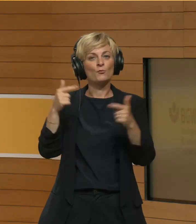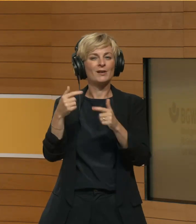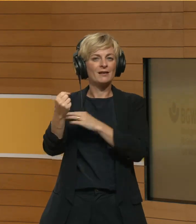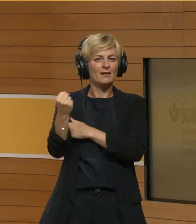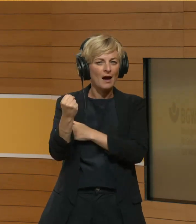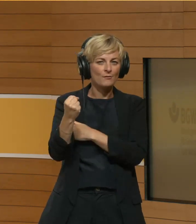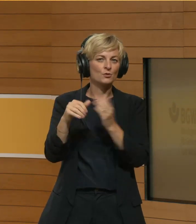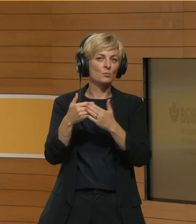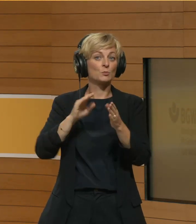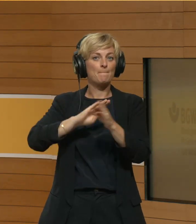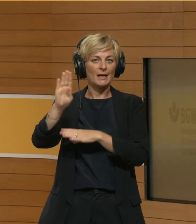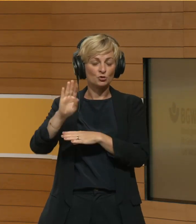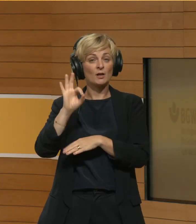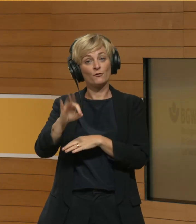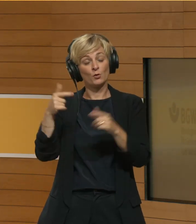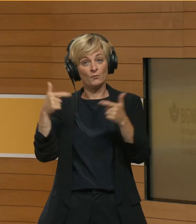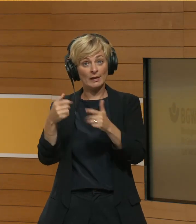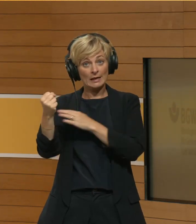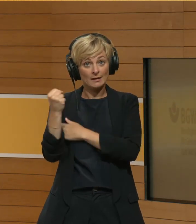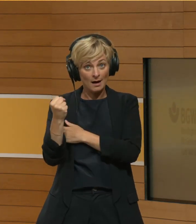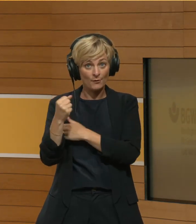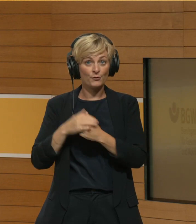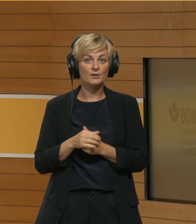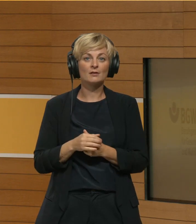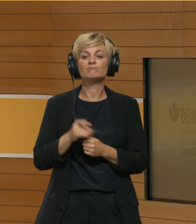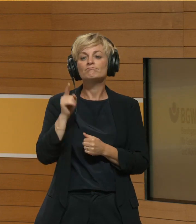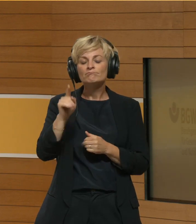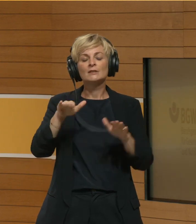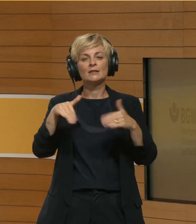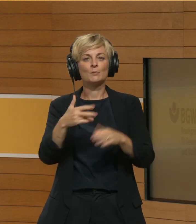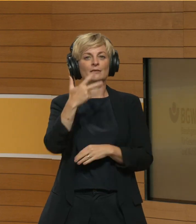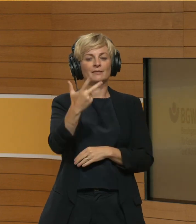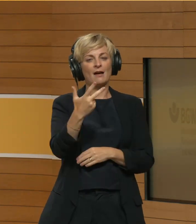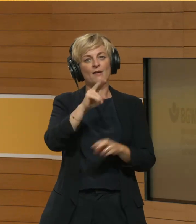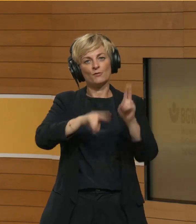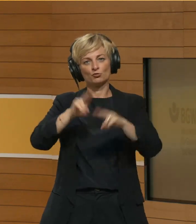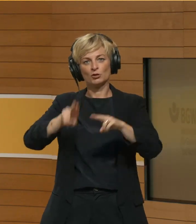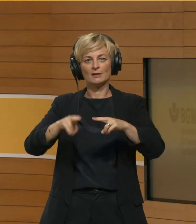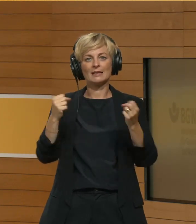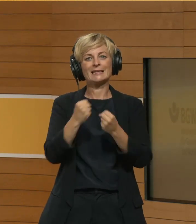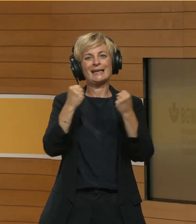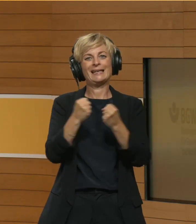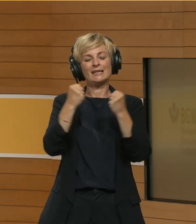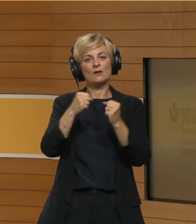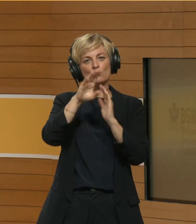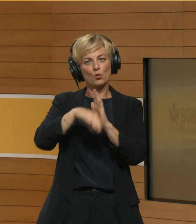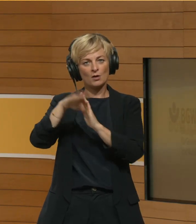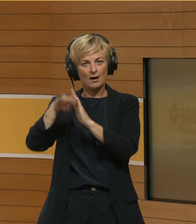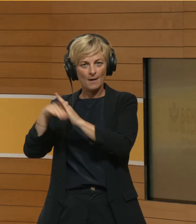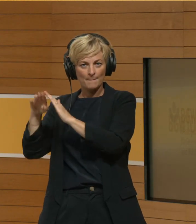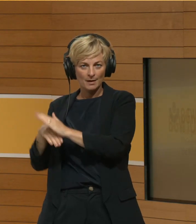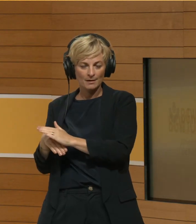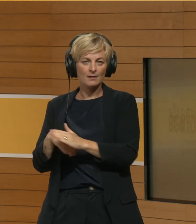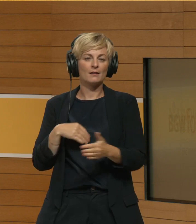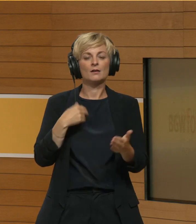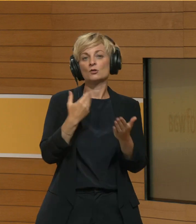trainee programs instead actual, and we have a trainee program for nursing management. It